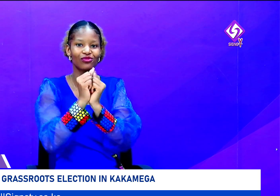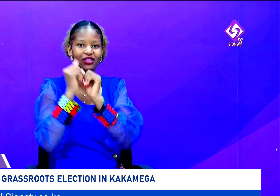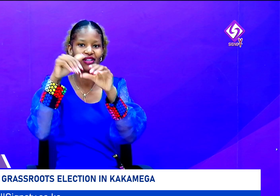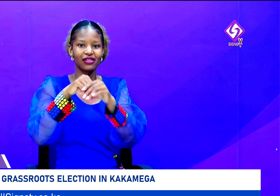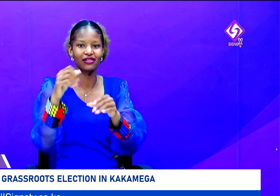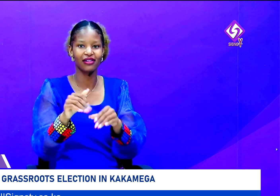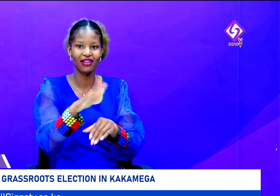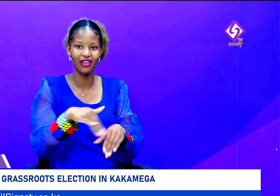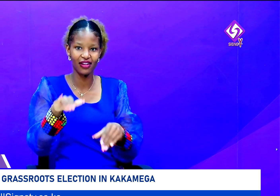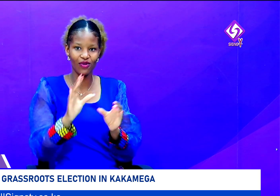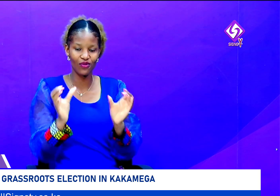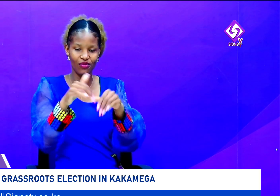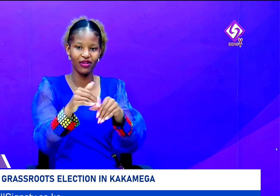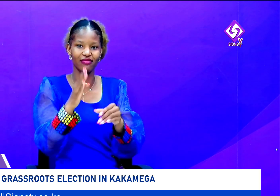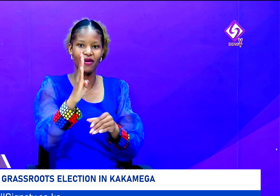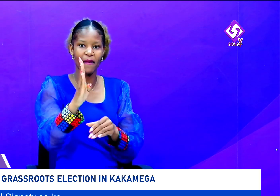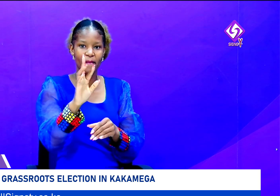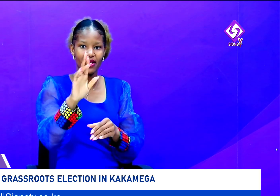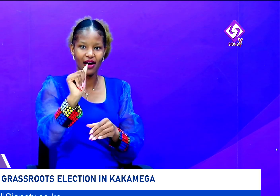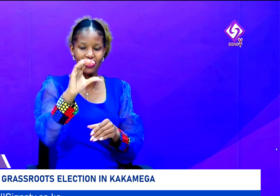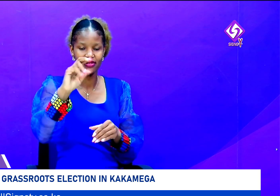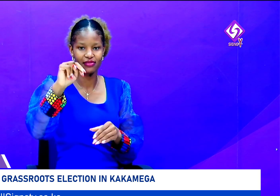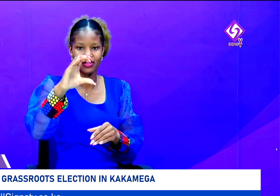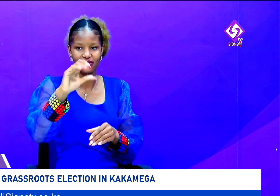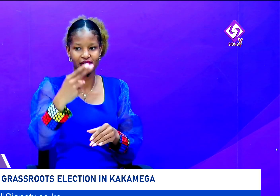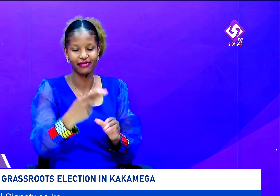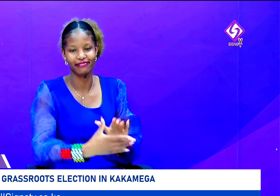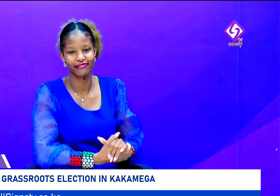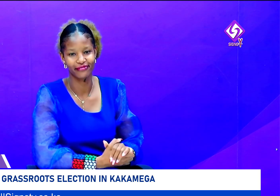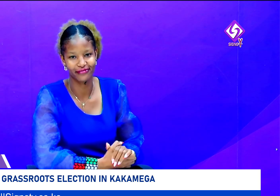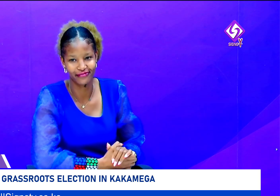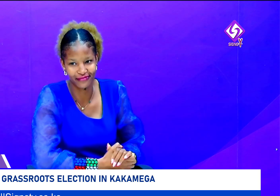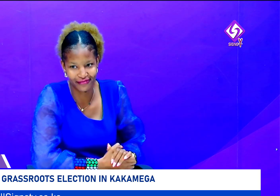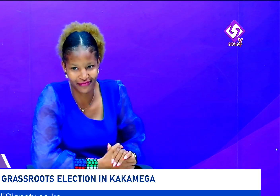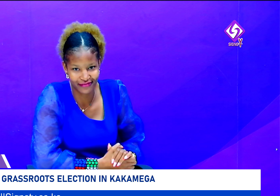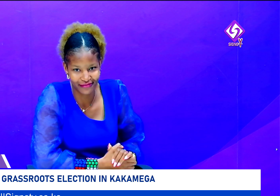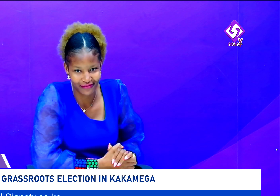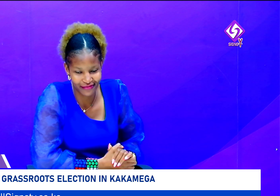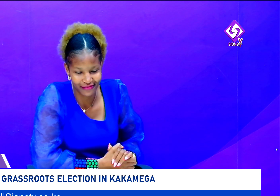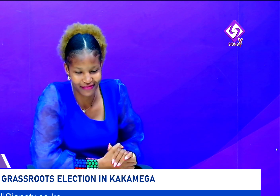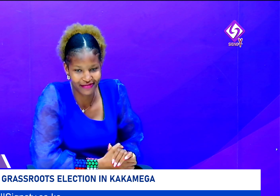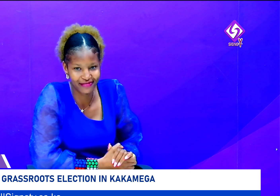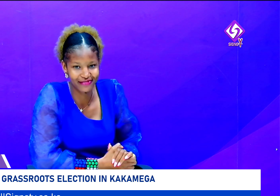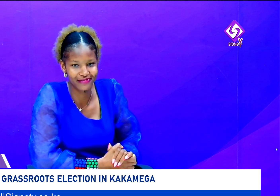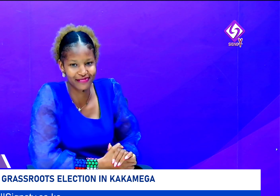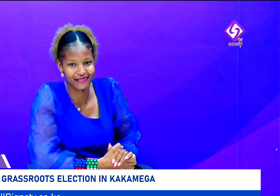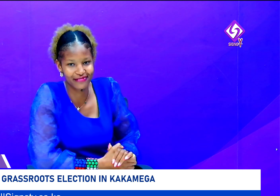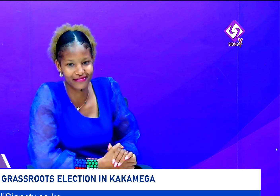The contested results have left the ODM party in Kakamega with two parallel leadership